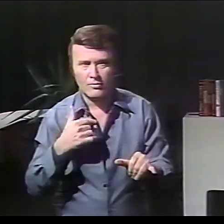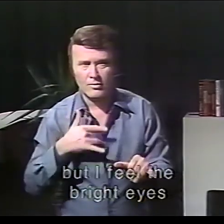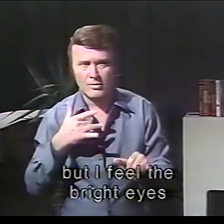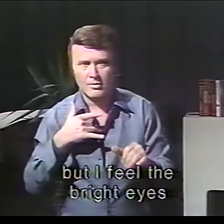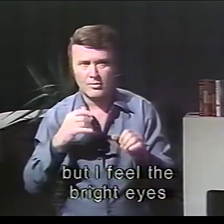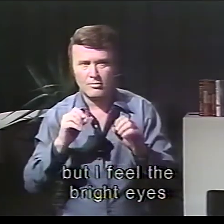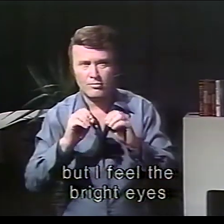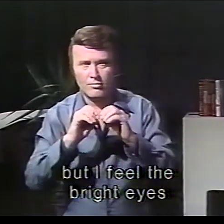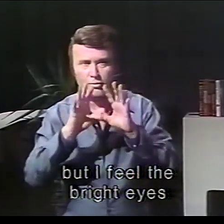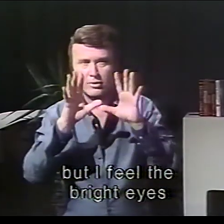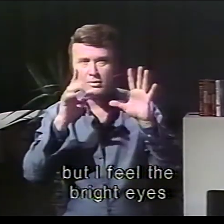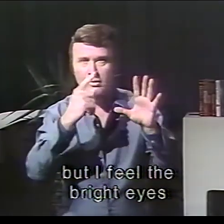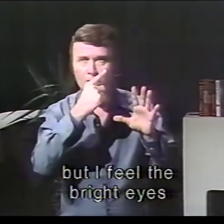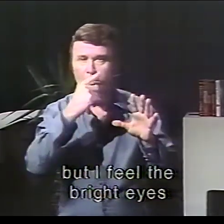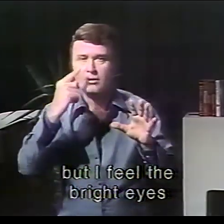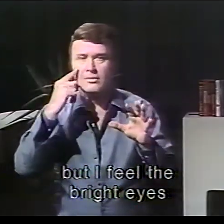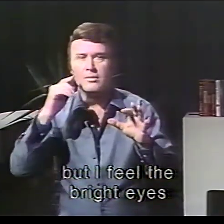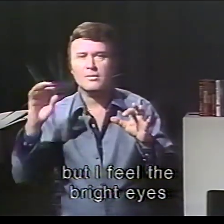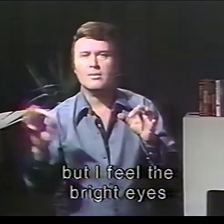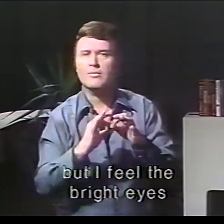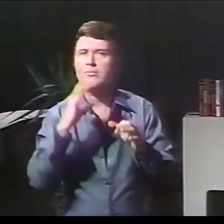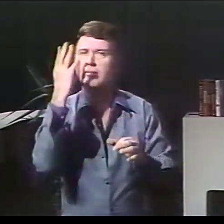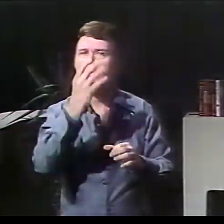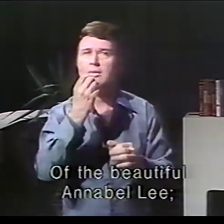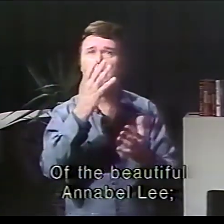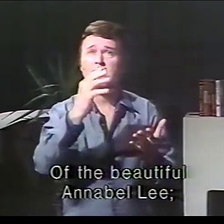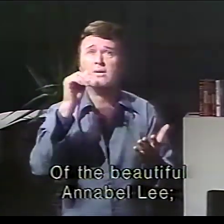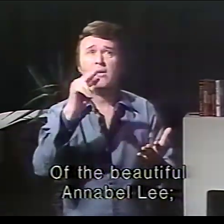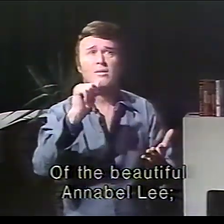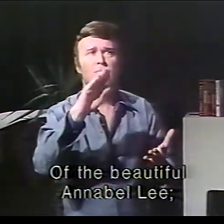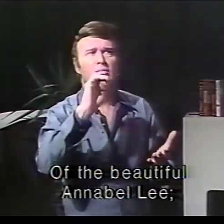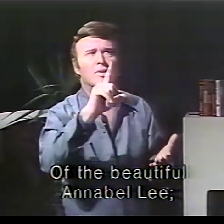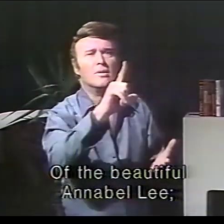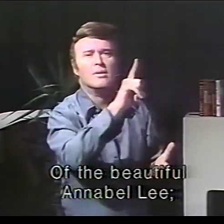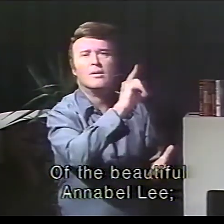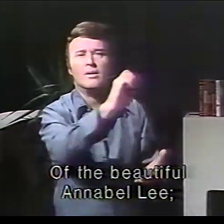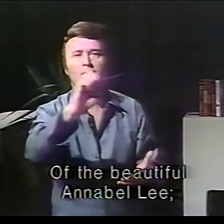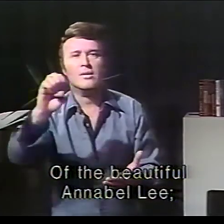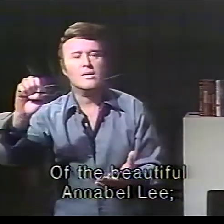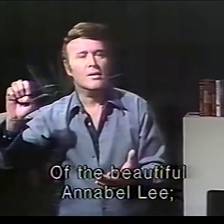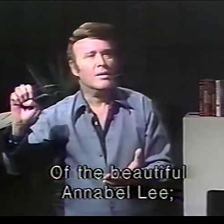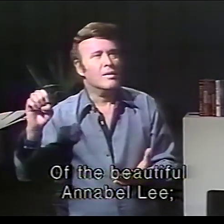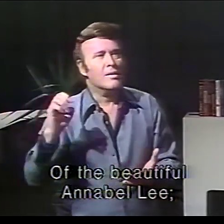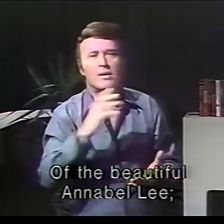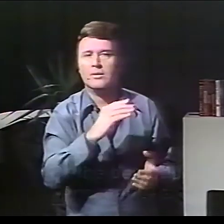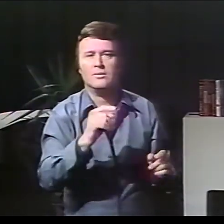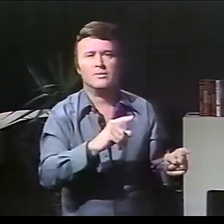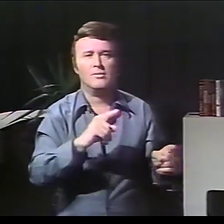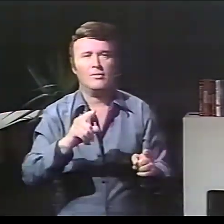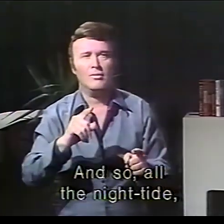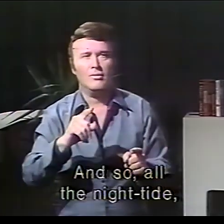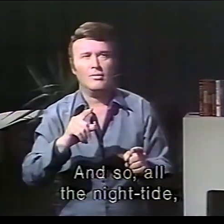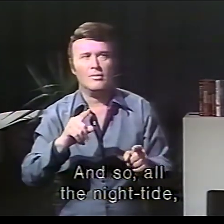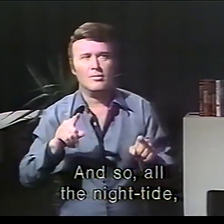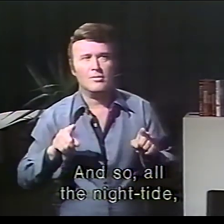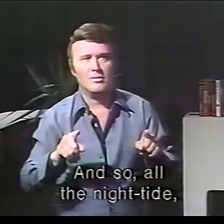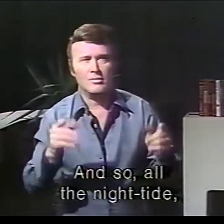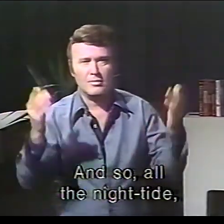but I feel the bright eyes of the beautiful Annabel Lee. And so all